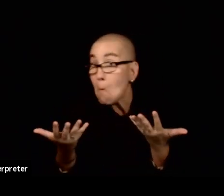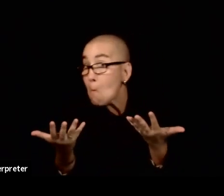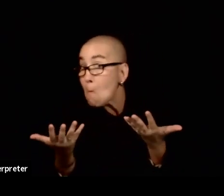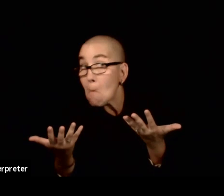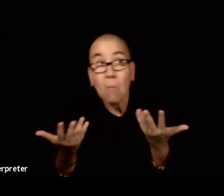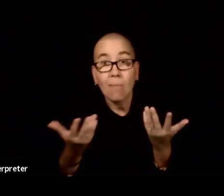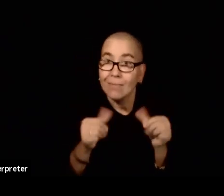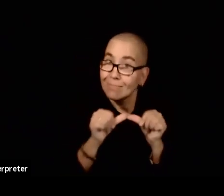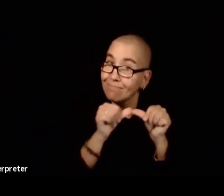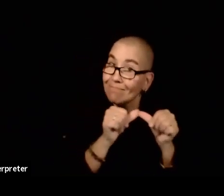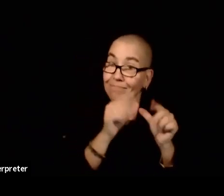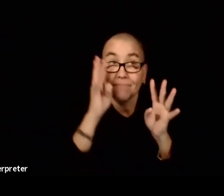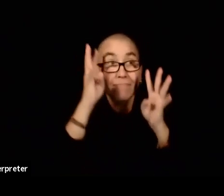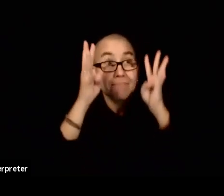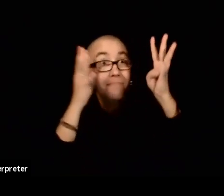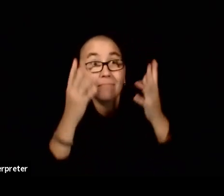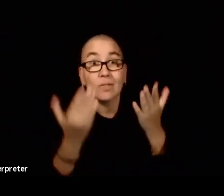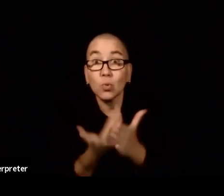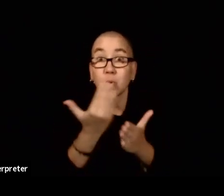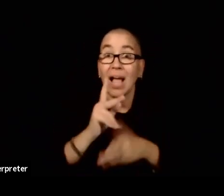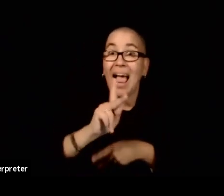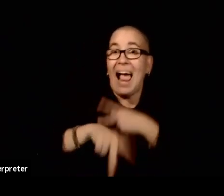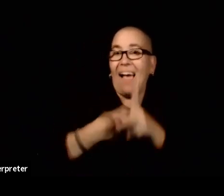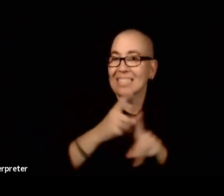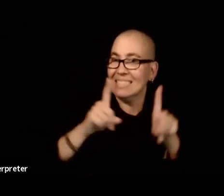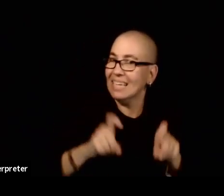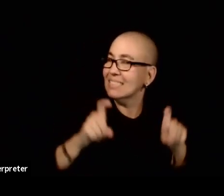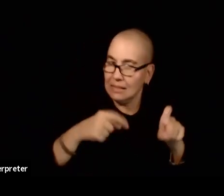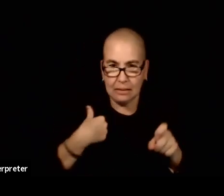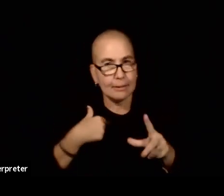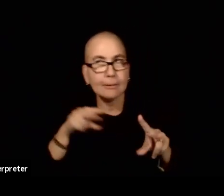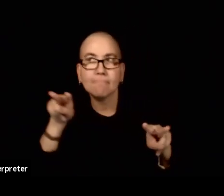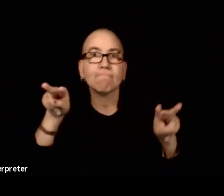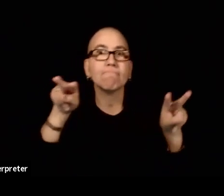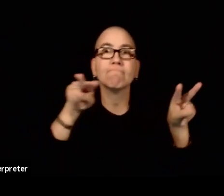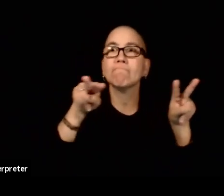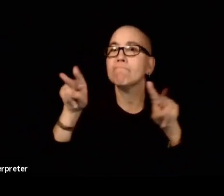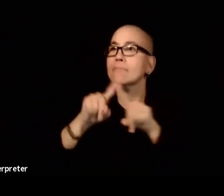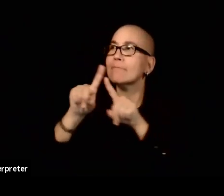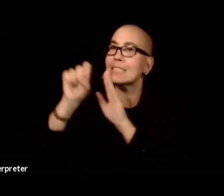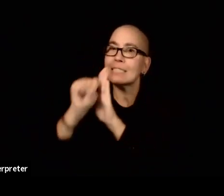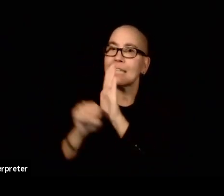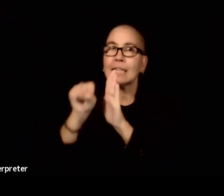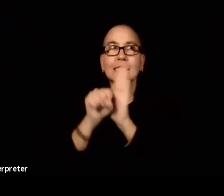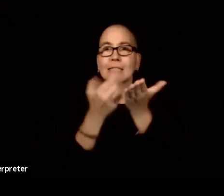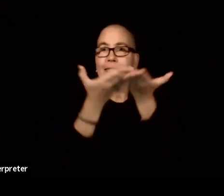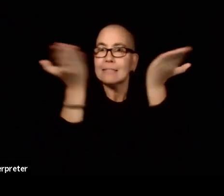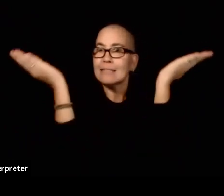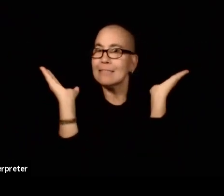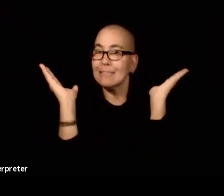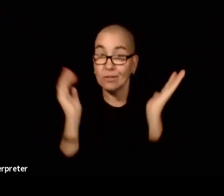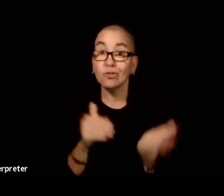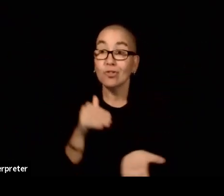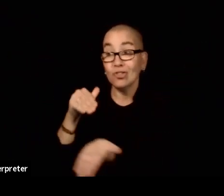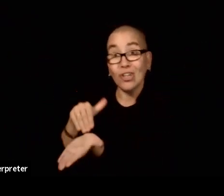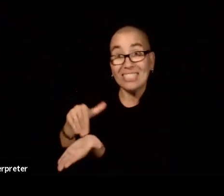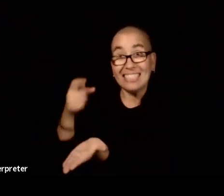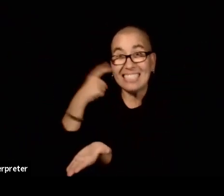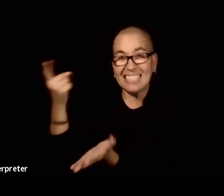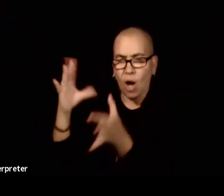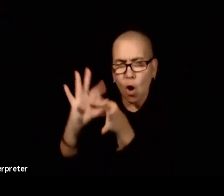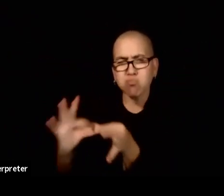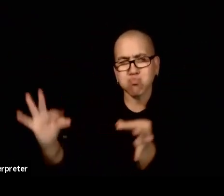the pipe, because those will all be important, as the physicians on the call mentioned today about the need to keep on innovating and having